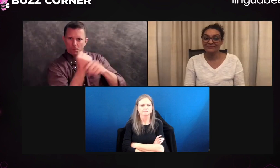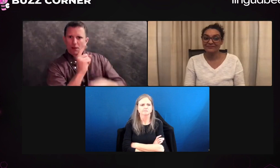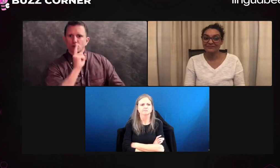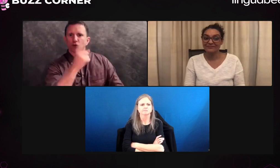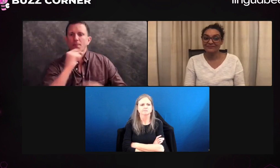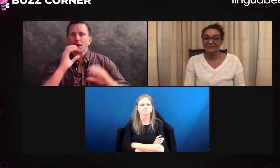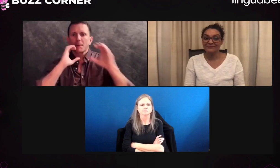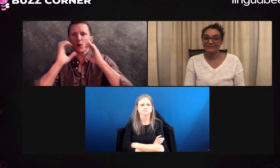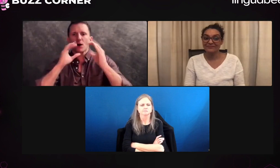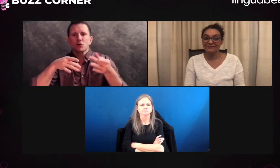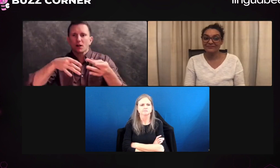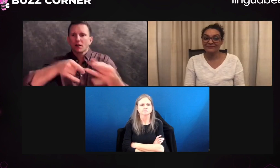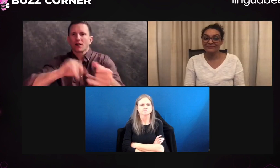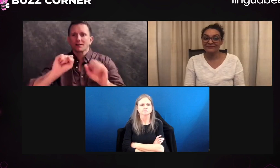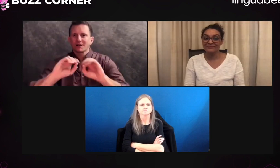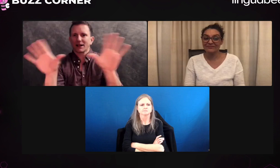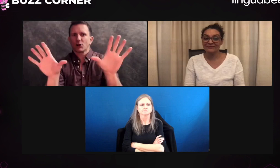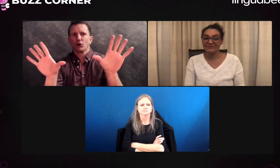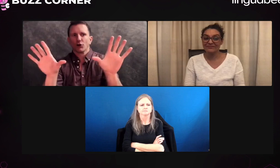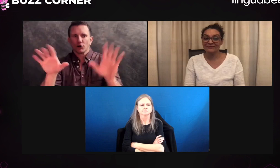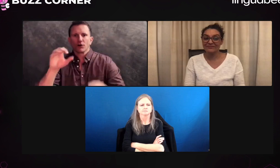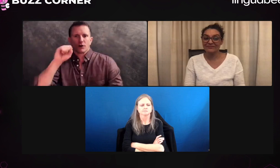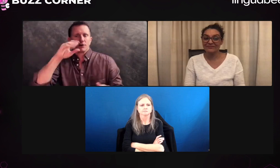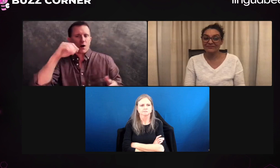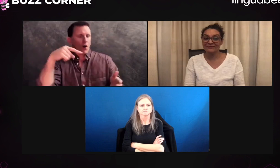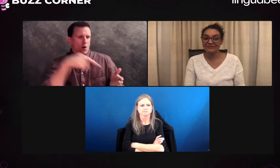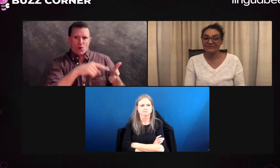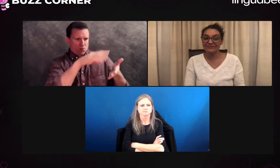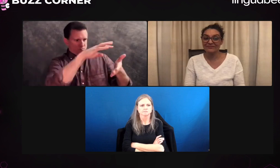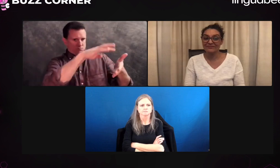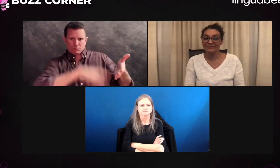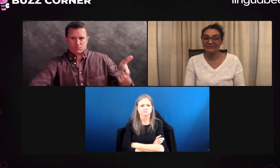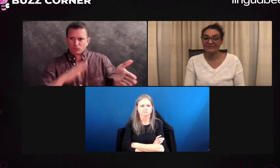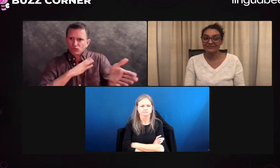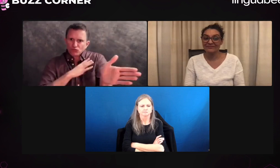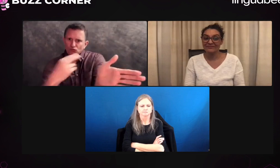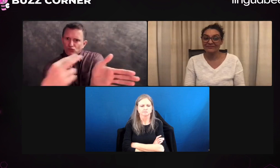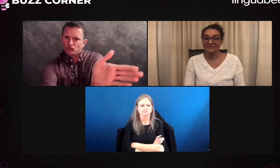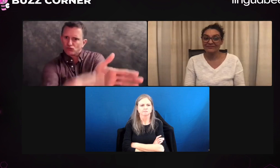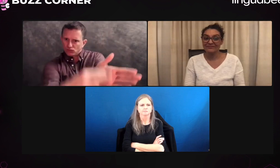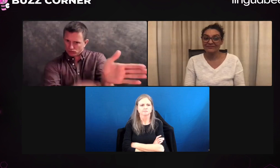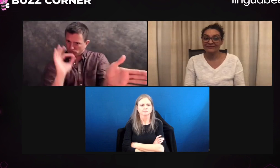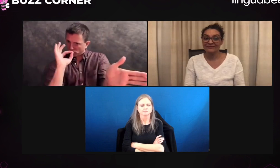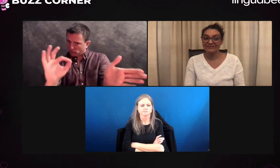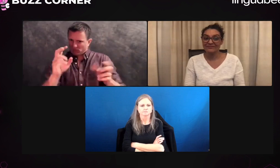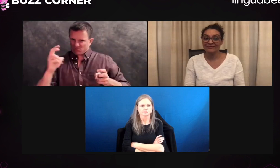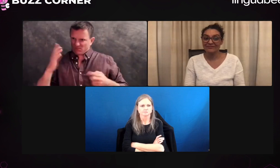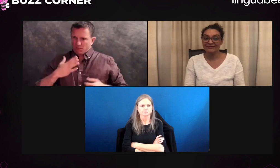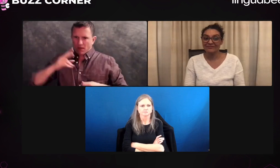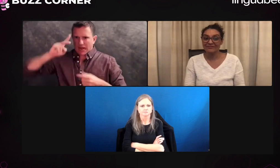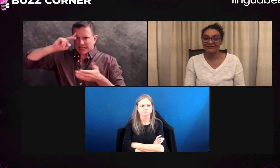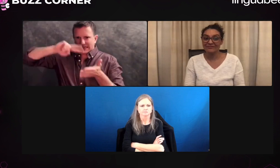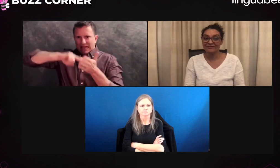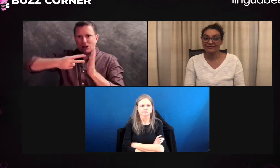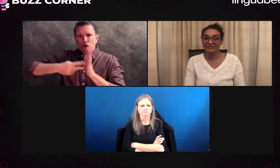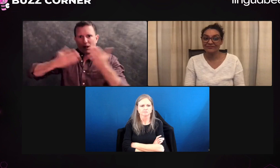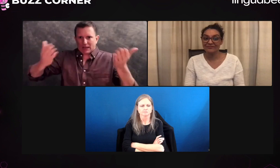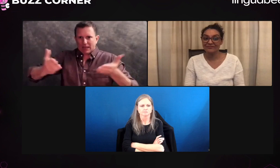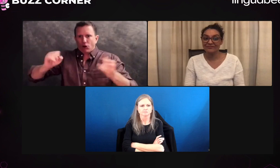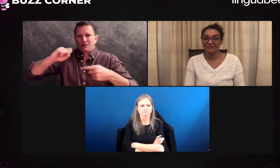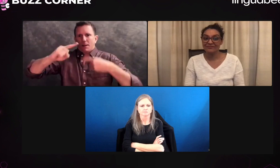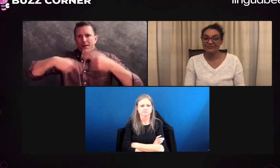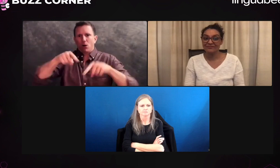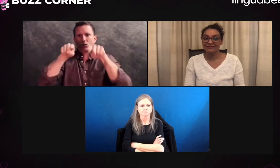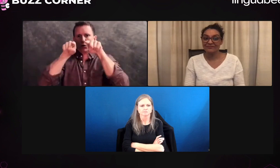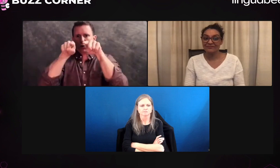information there and not be offended by correction and by navigating the space to make sure that the information is correct. And if we get to